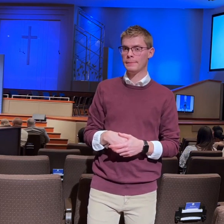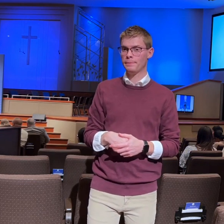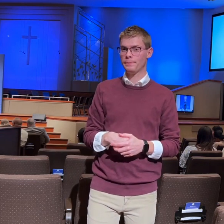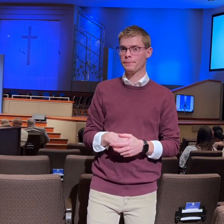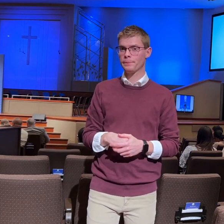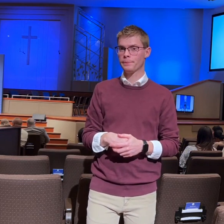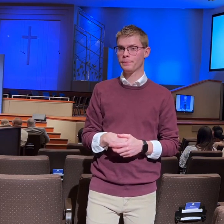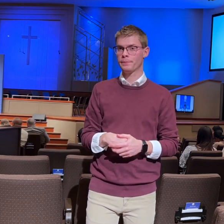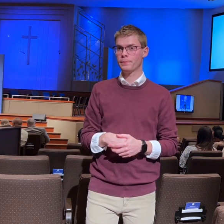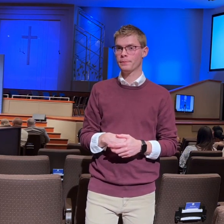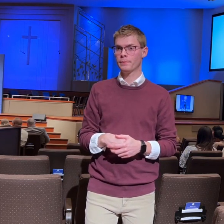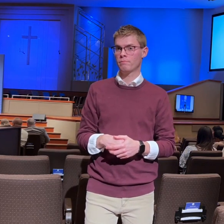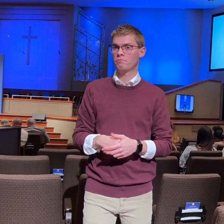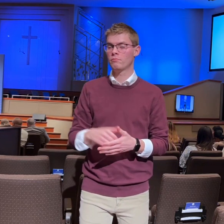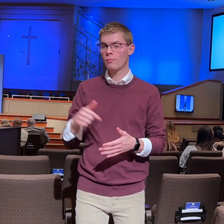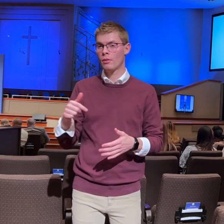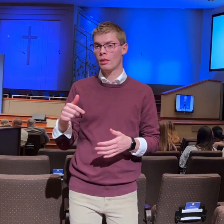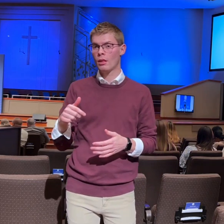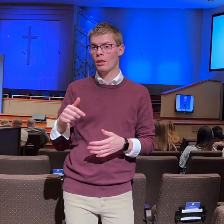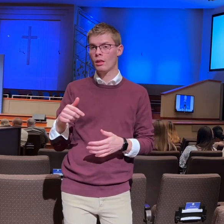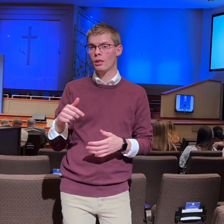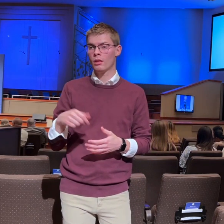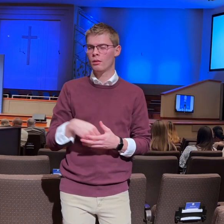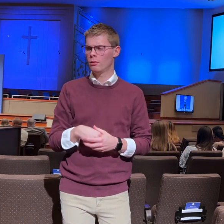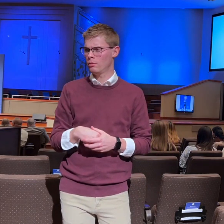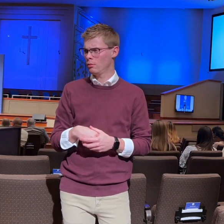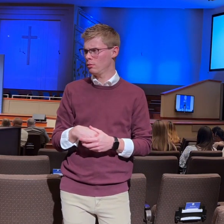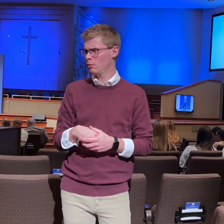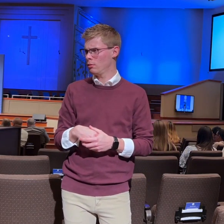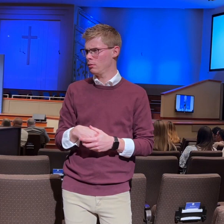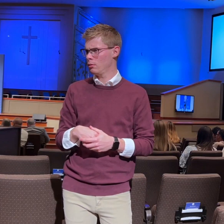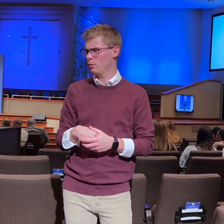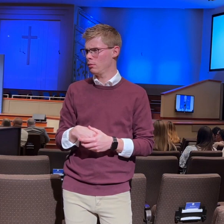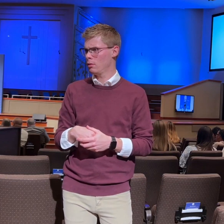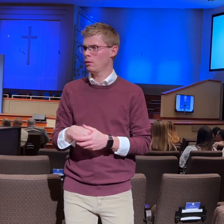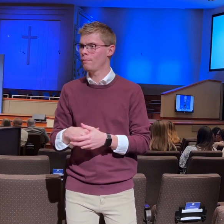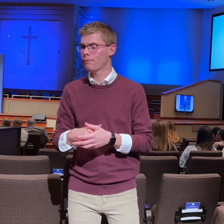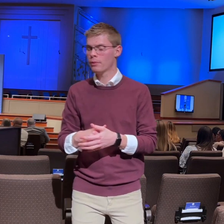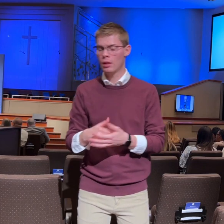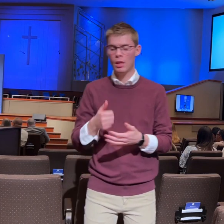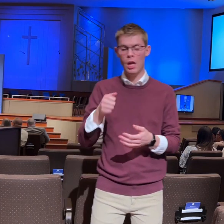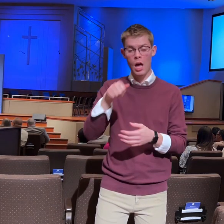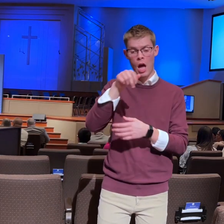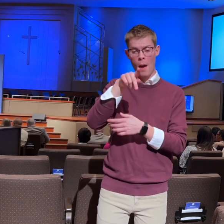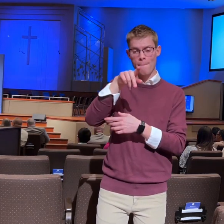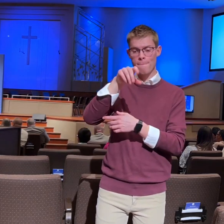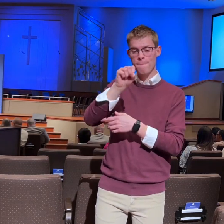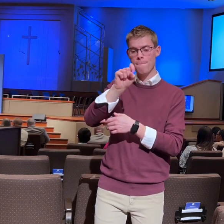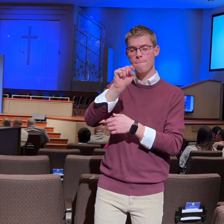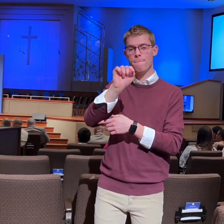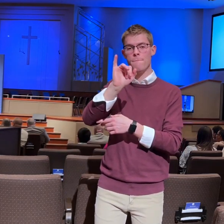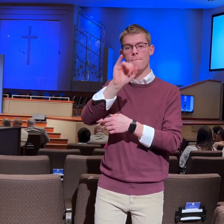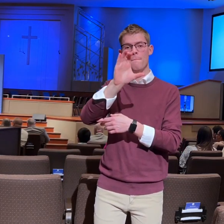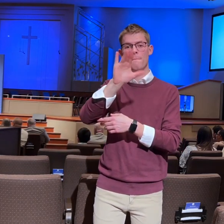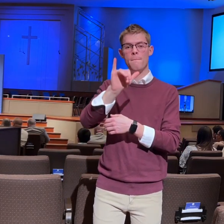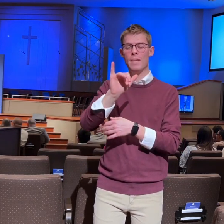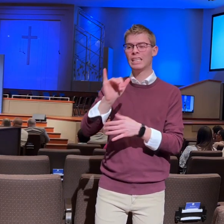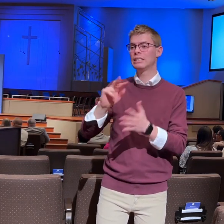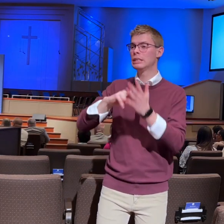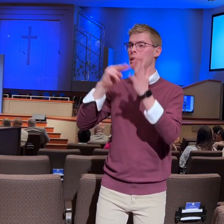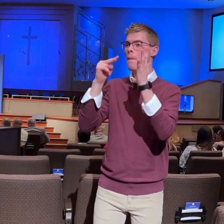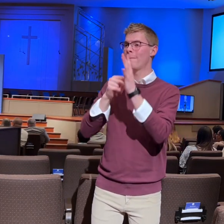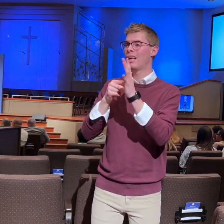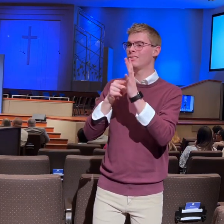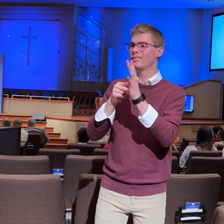It is to know the truth, to receive the truth, and to turn to a completely different gospel, whether it's the gospel of self,